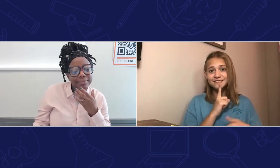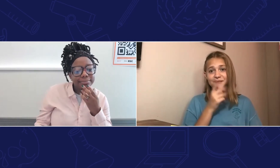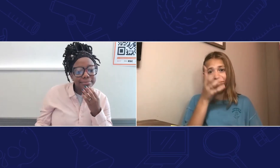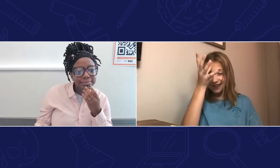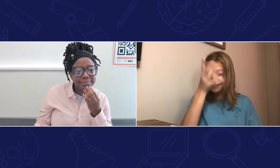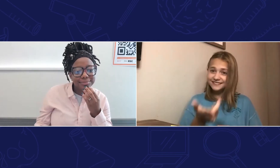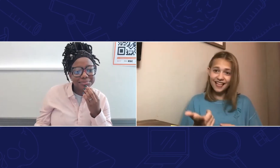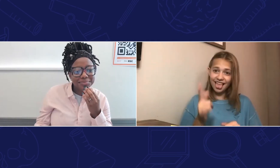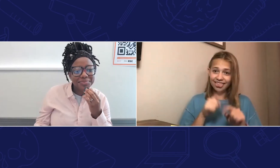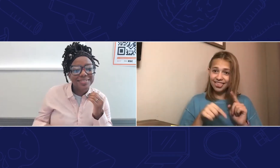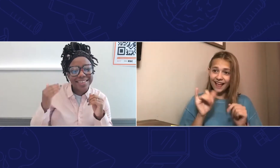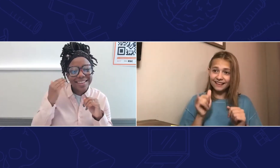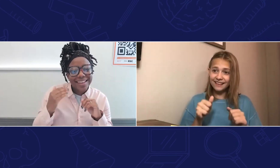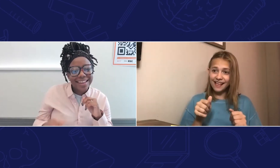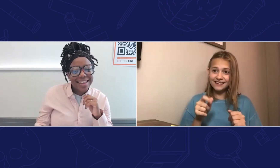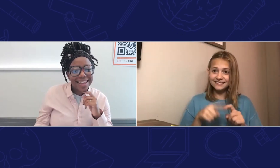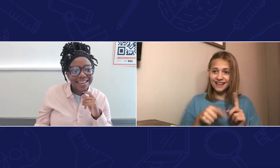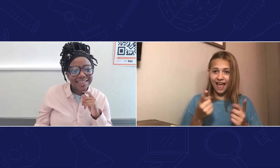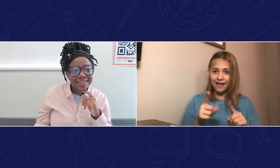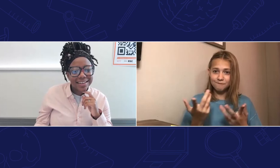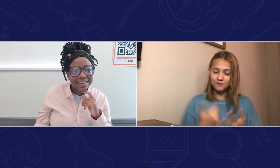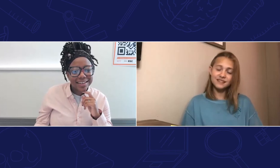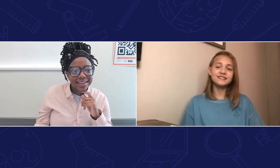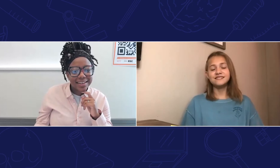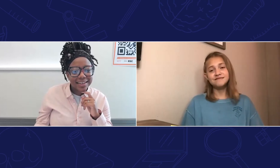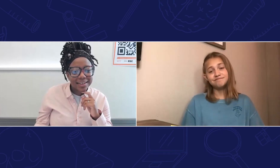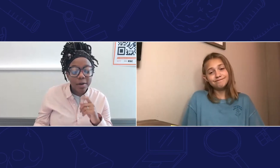Because I have deaf parents, so that can't happen.